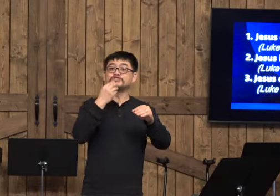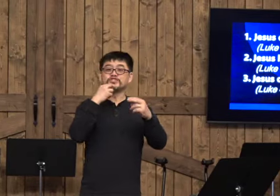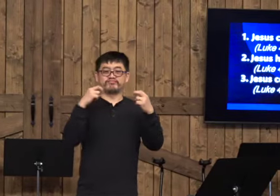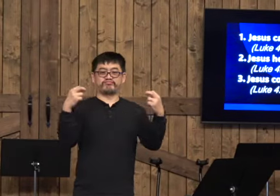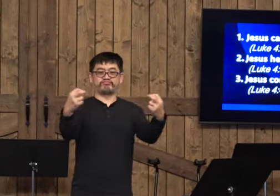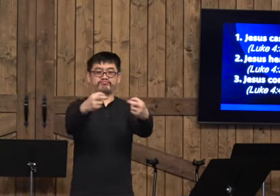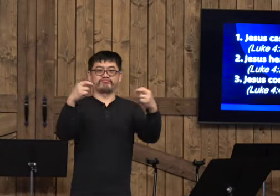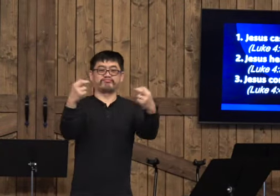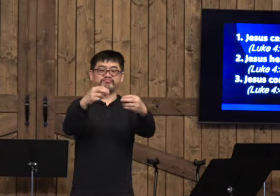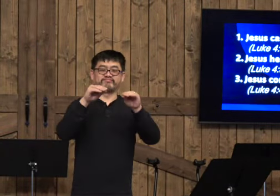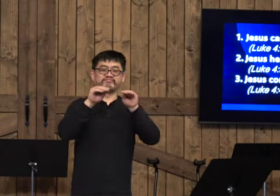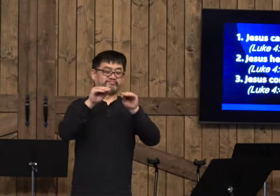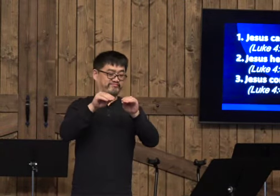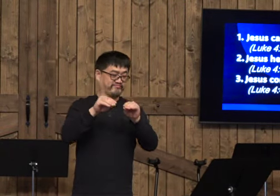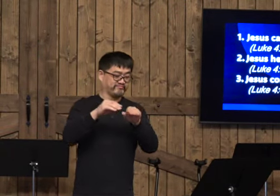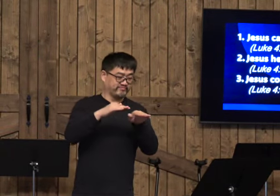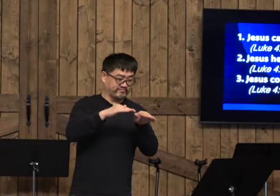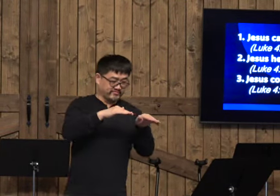Jesus left. And he was teaching the Jews again.